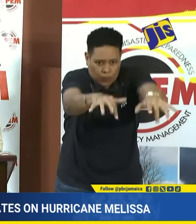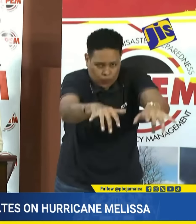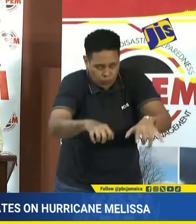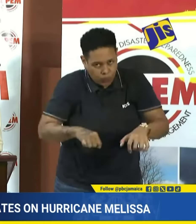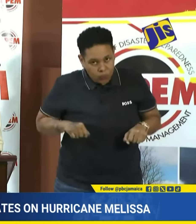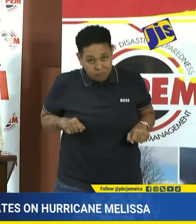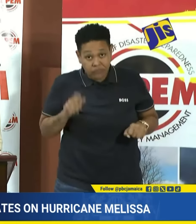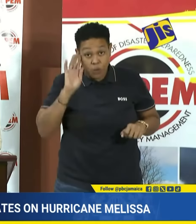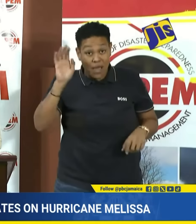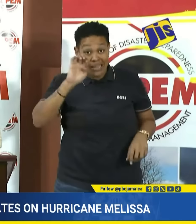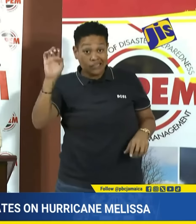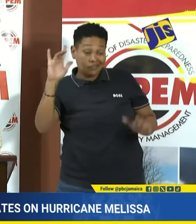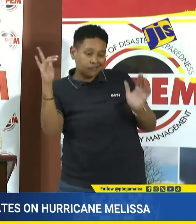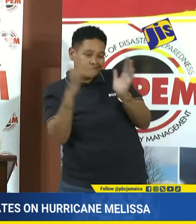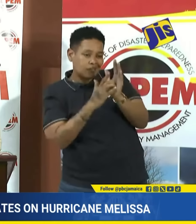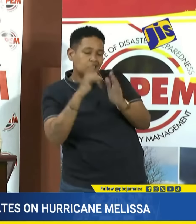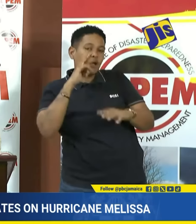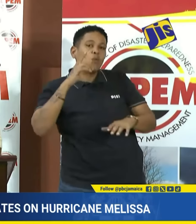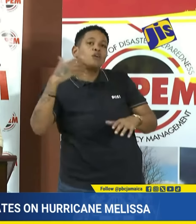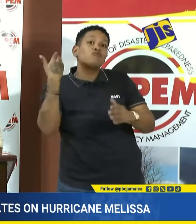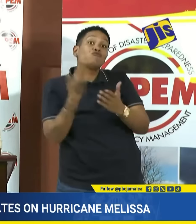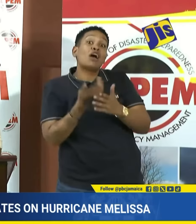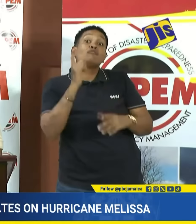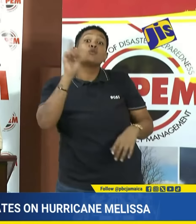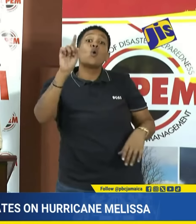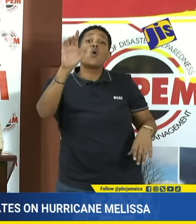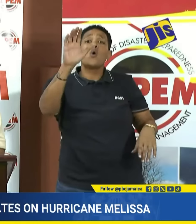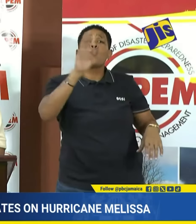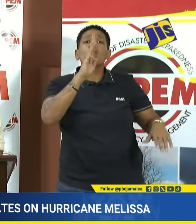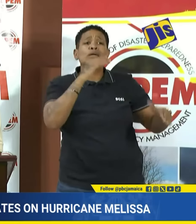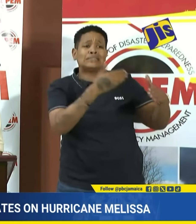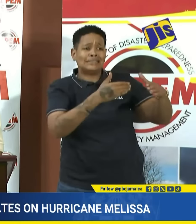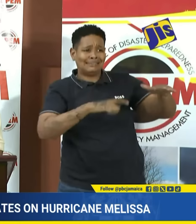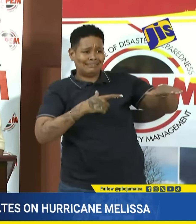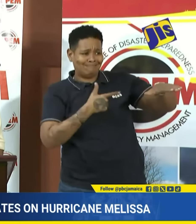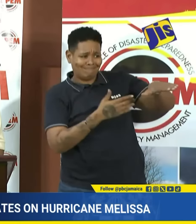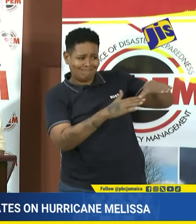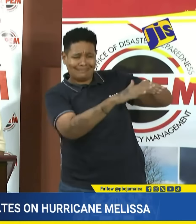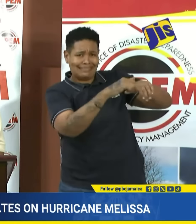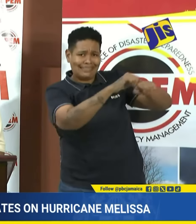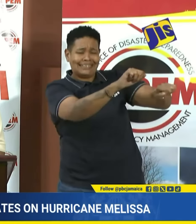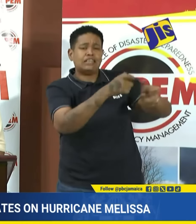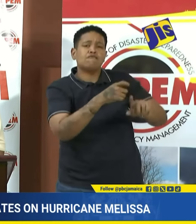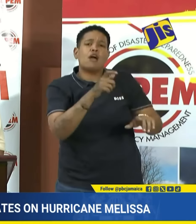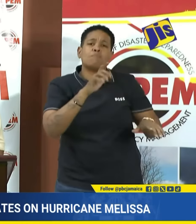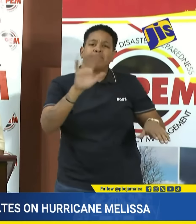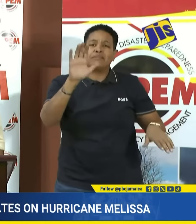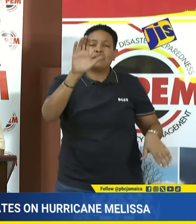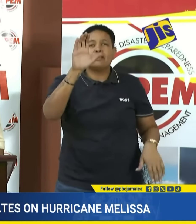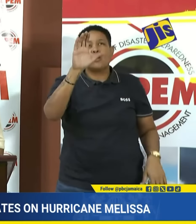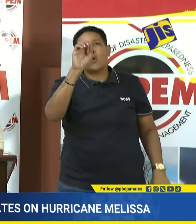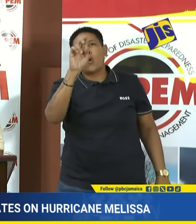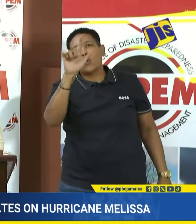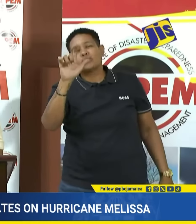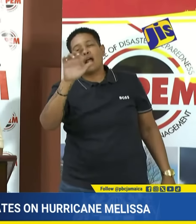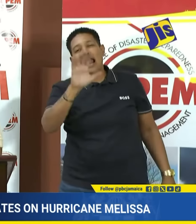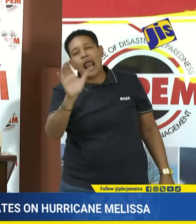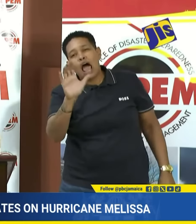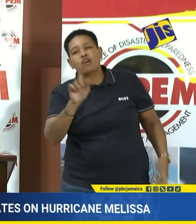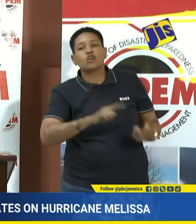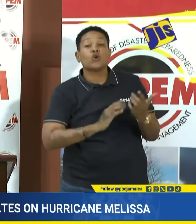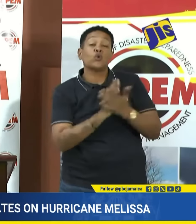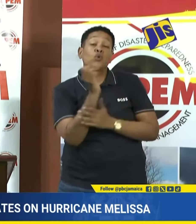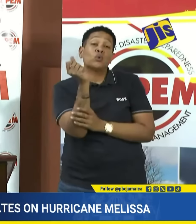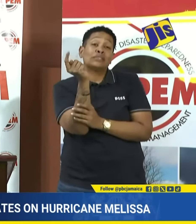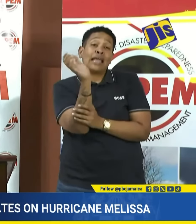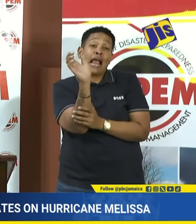it makes landfall. So any of those areas along the coast, moving from coastal Clarendon through coastal